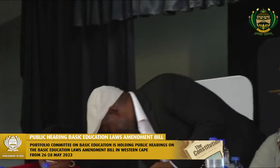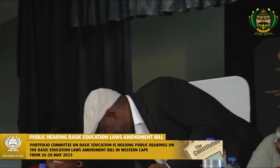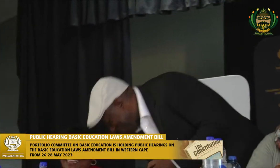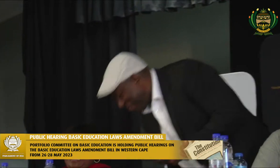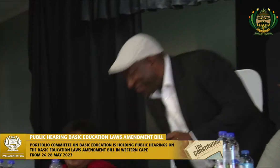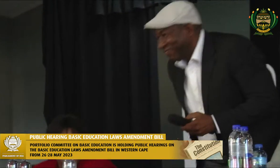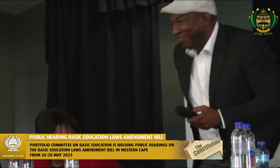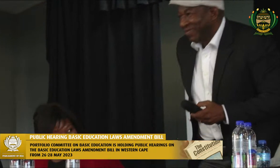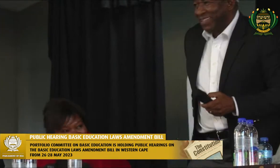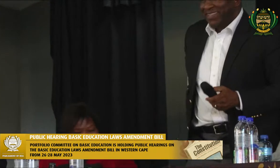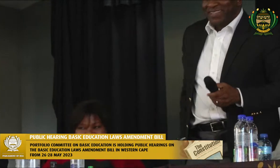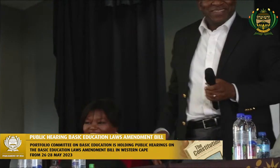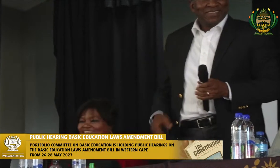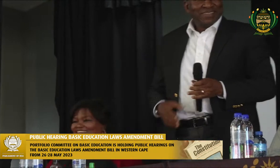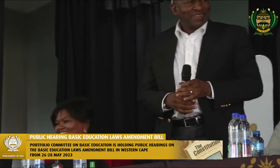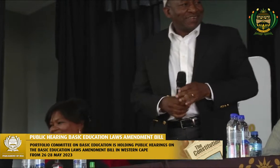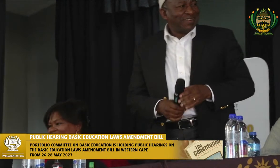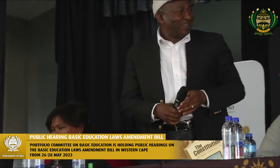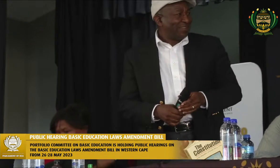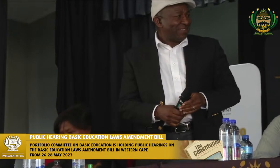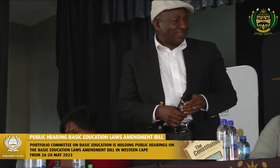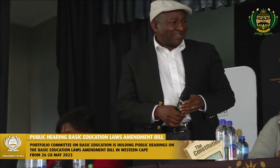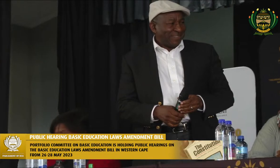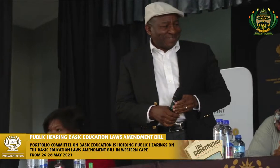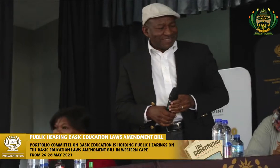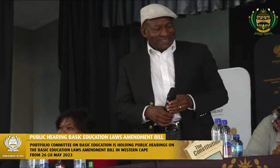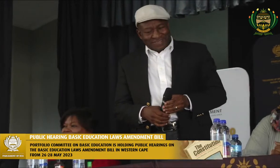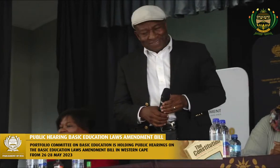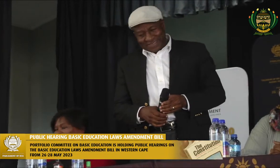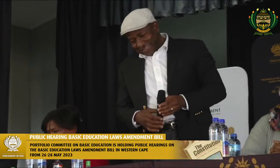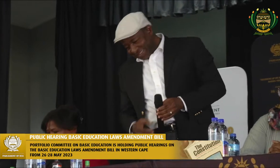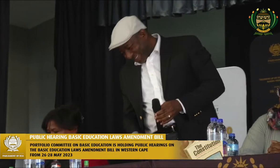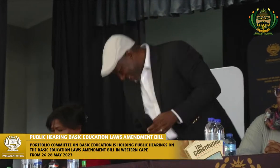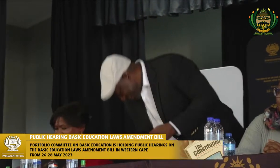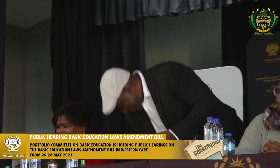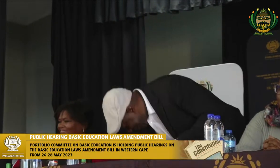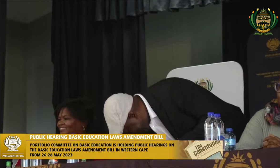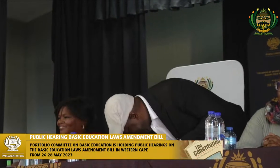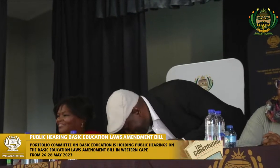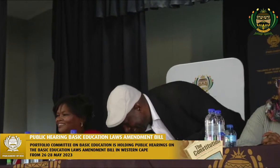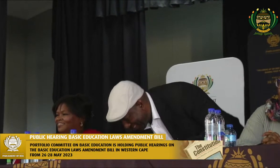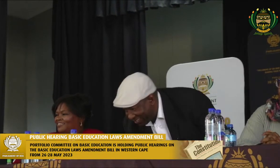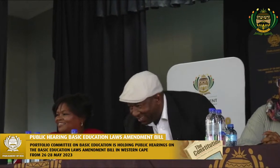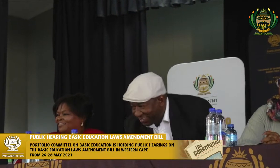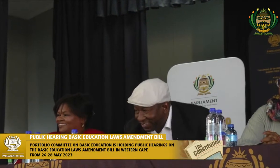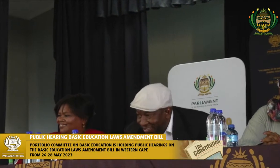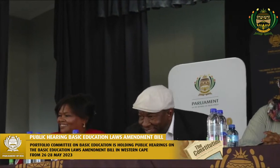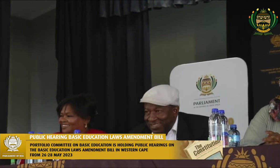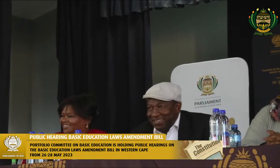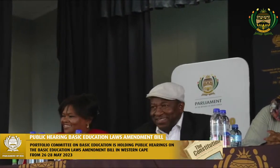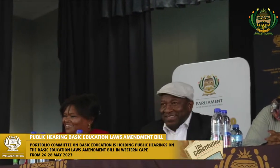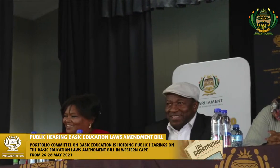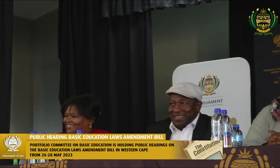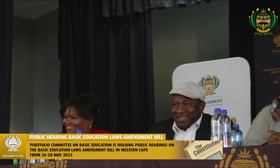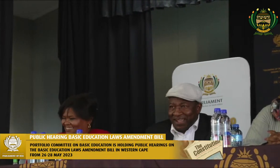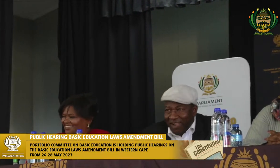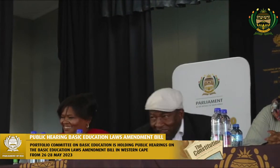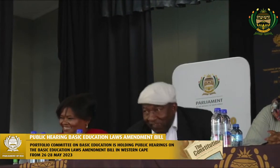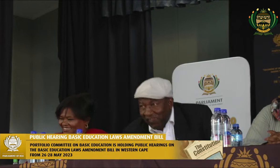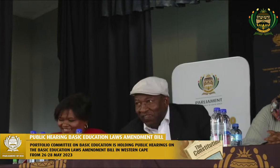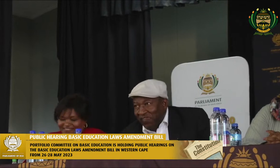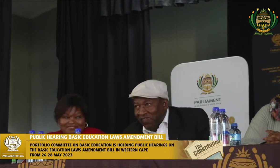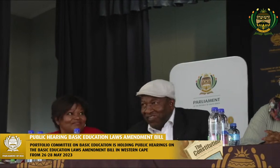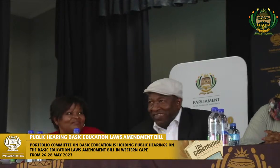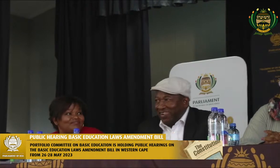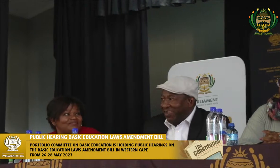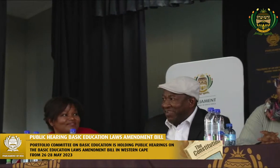I'm Maurice Soekers from the ACDP. Welcome all here, and I'm Soekers, as I said, and welcome from the Western Cape.